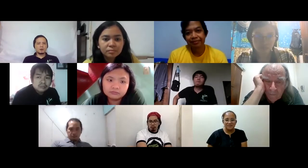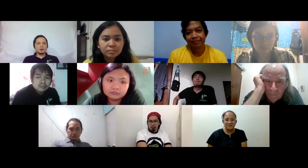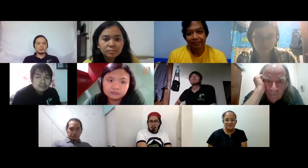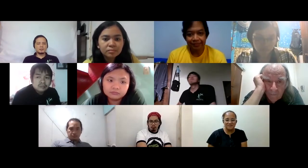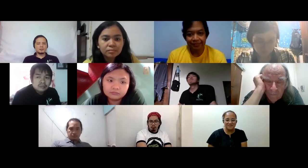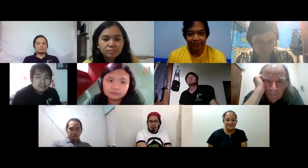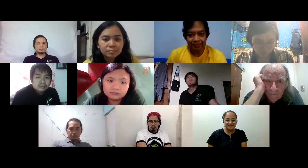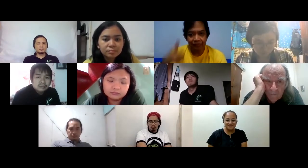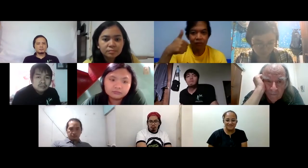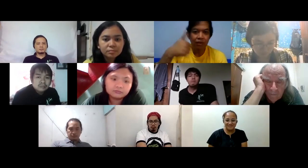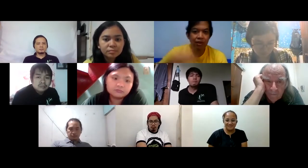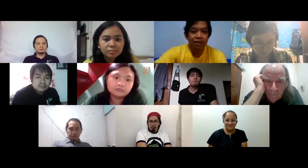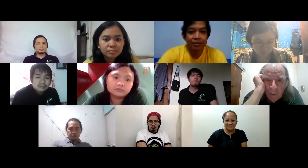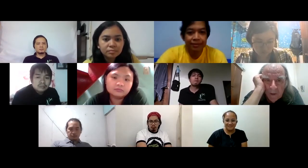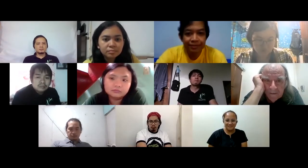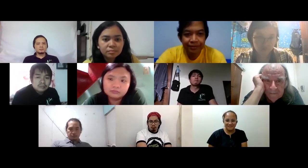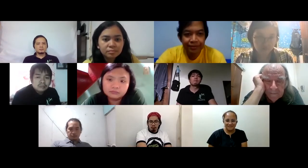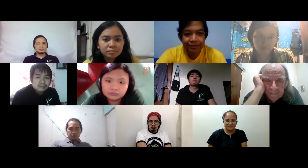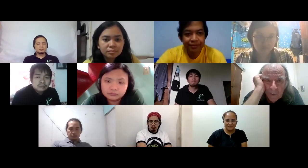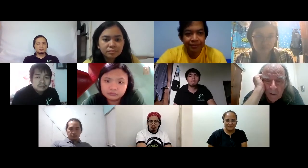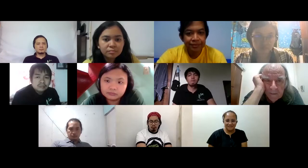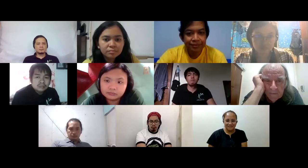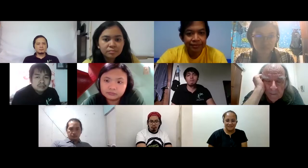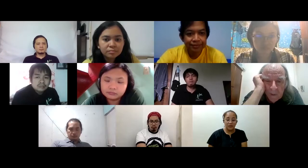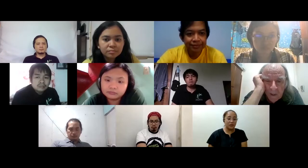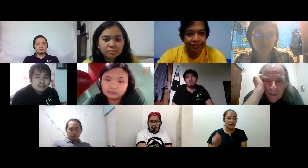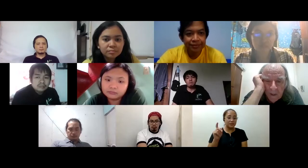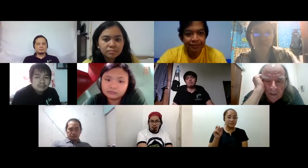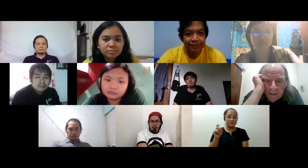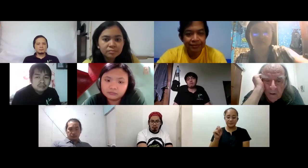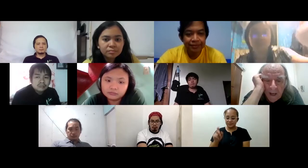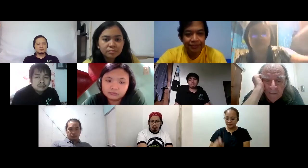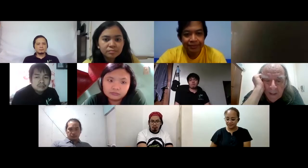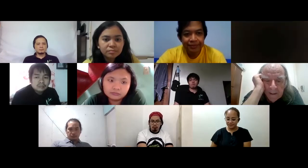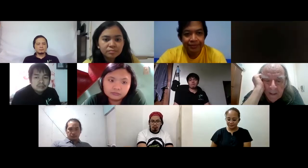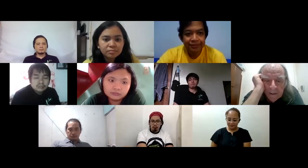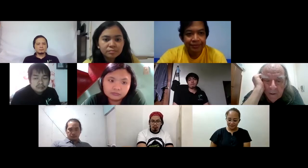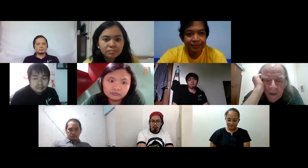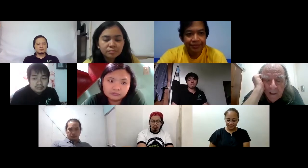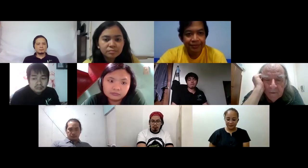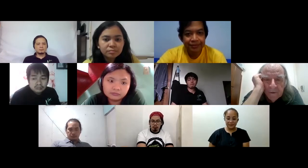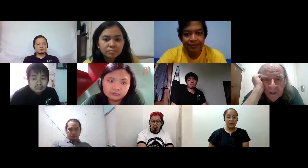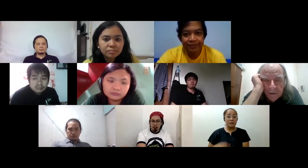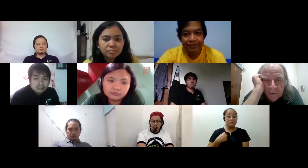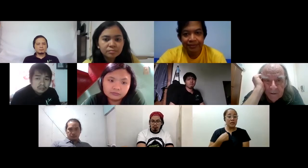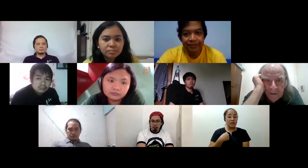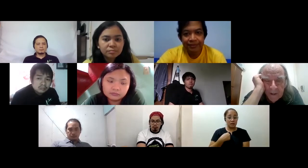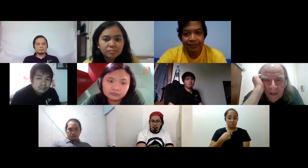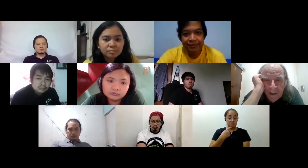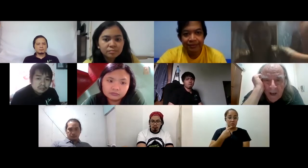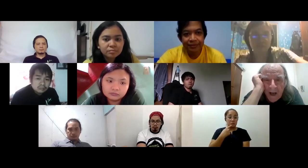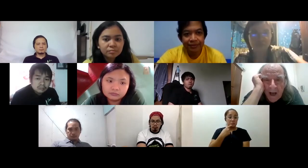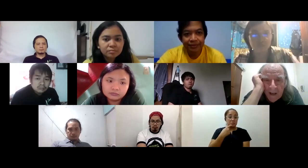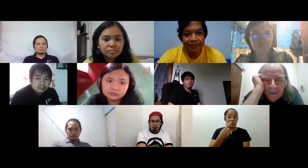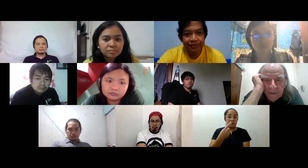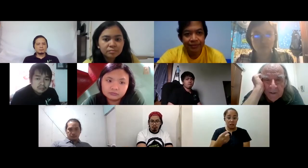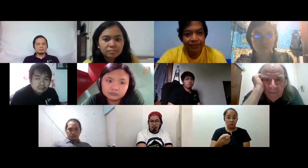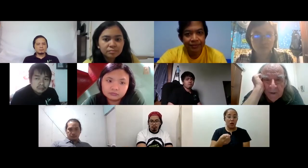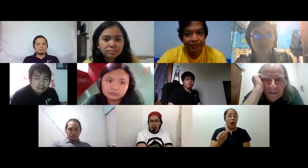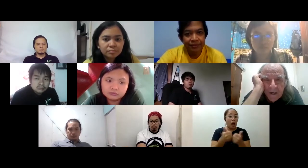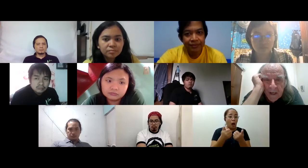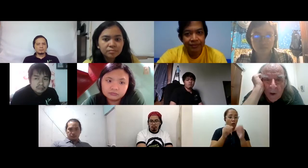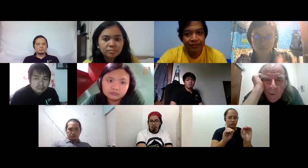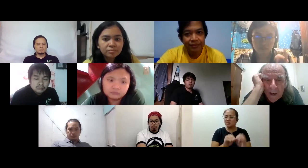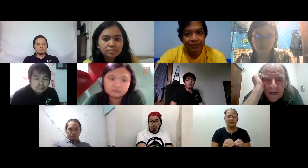no comment here. Okay, yeah. So I'm not telling you how to teach. I'm just